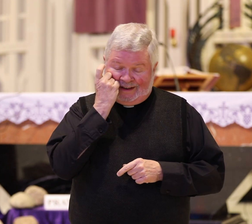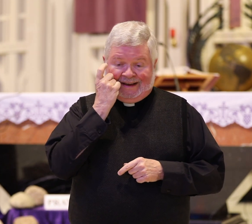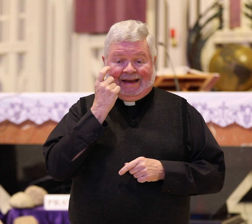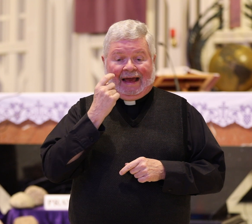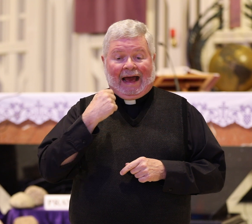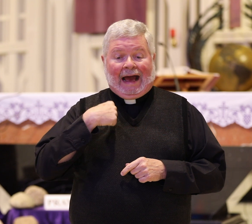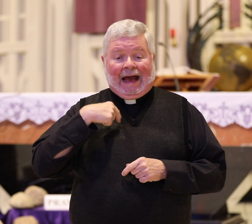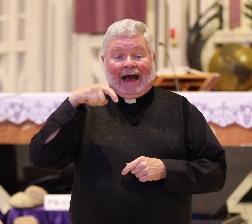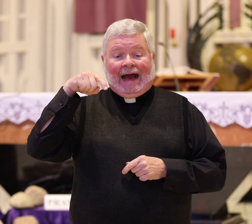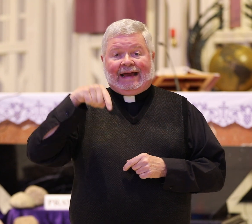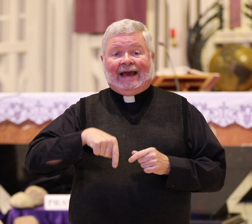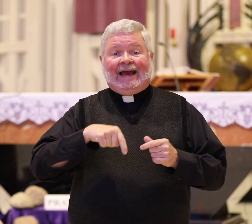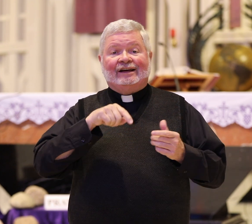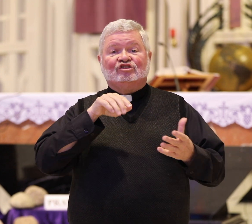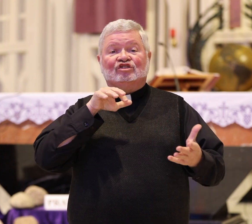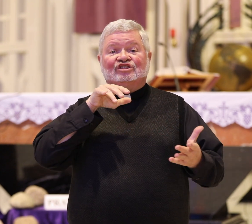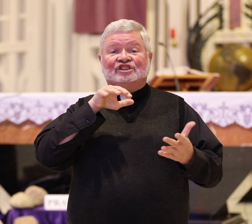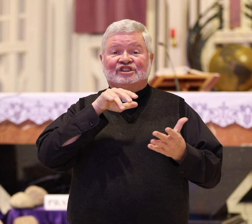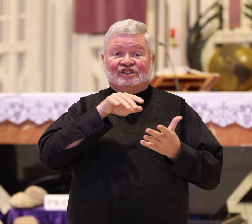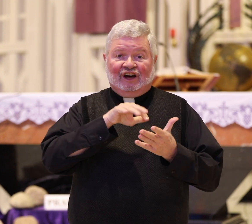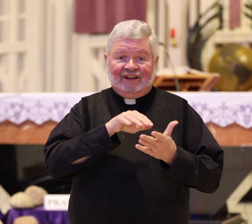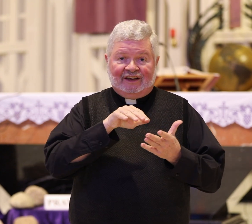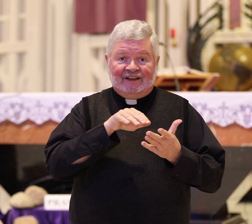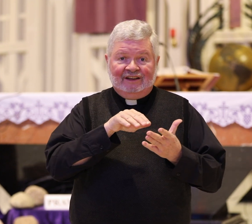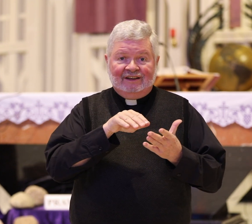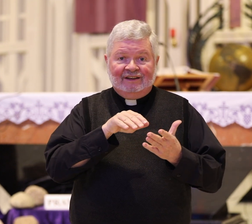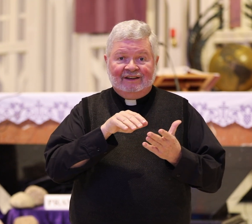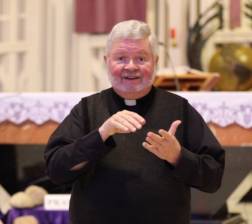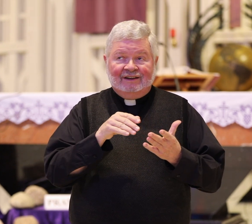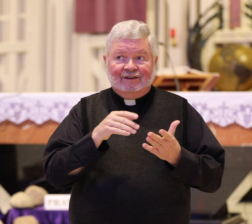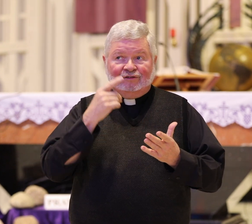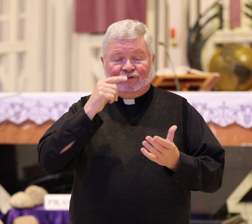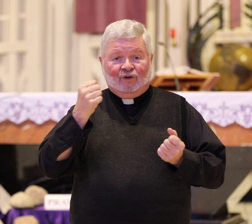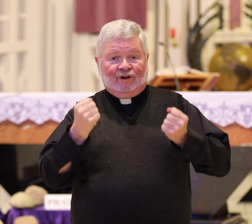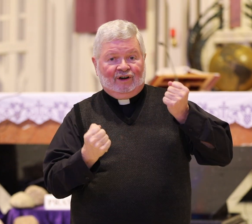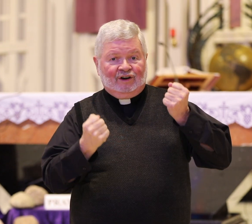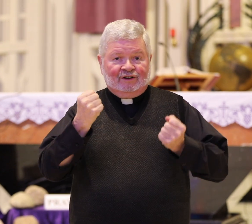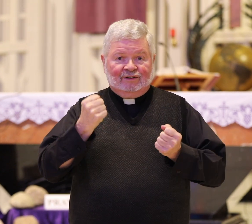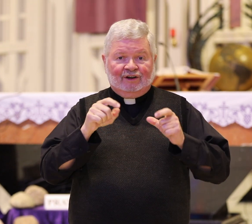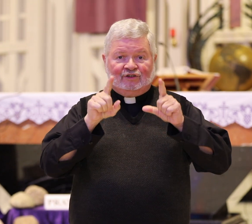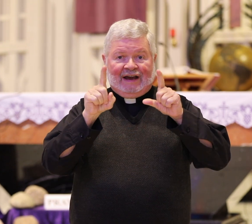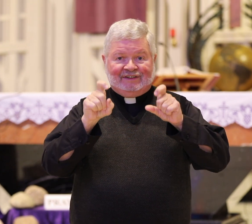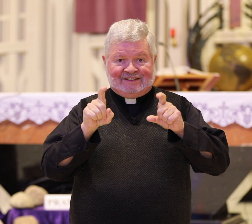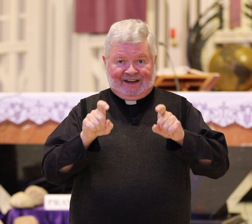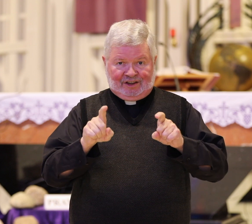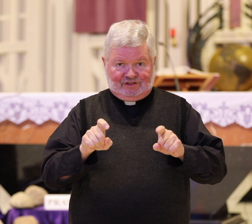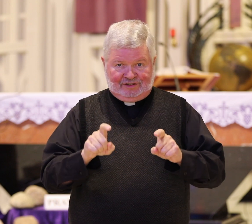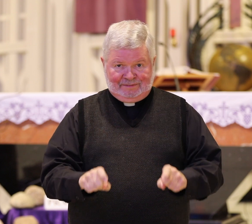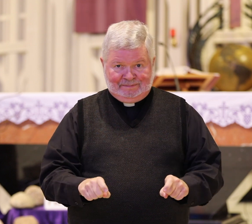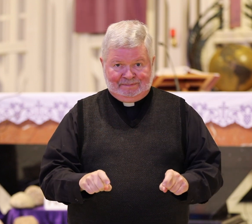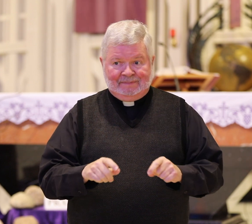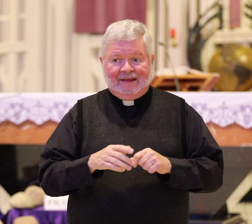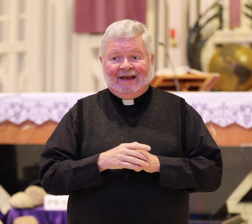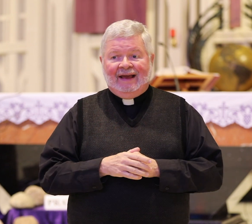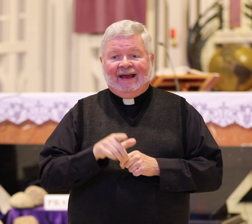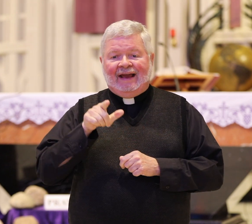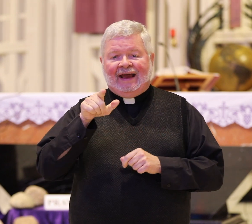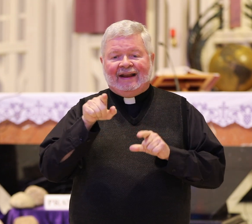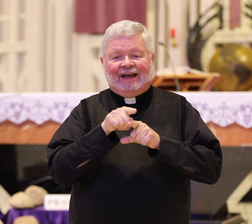Recently, I had to study for a driving test. And as